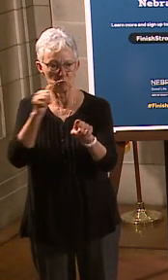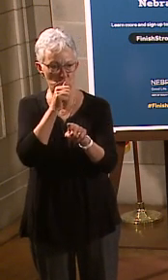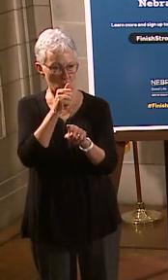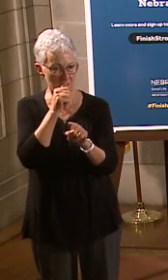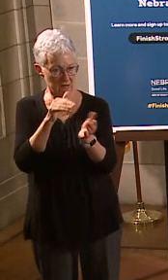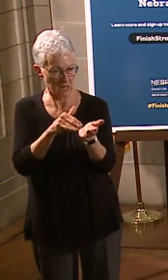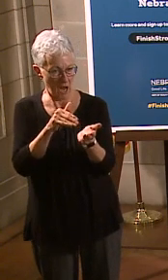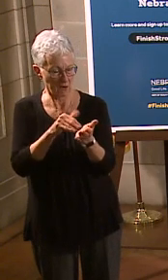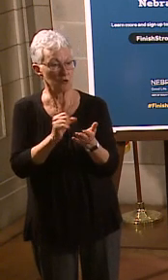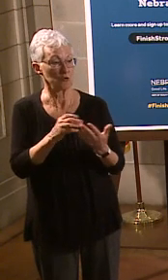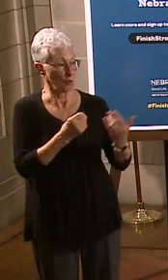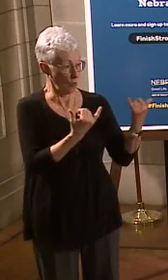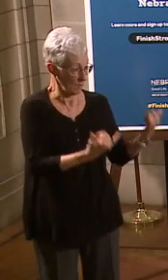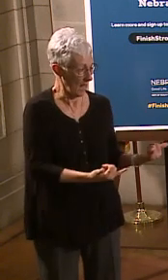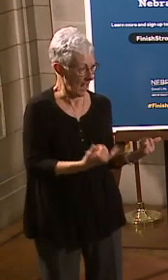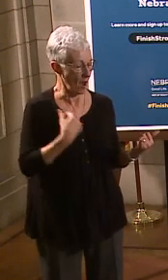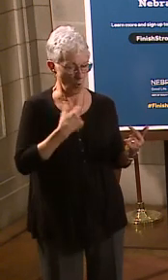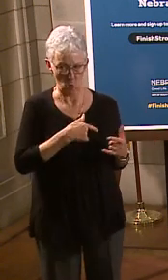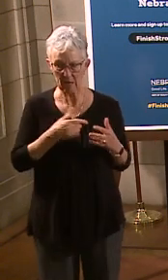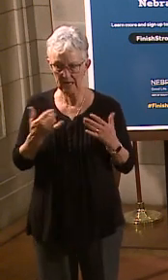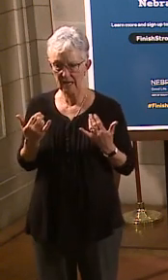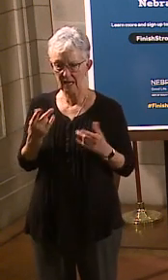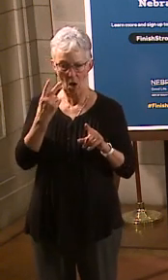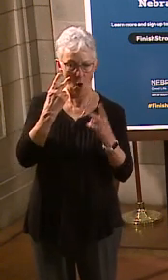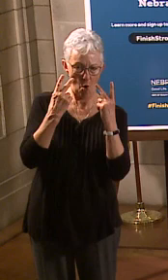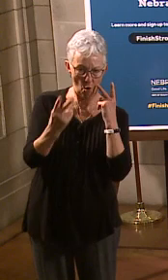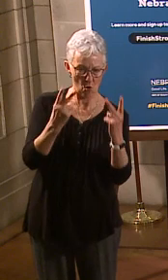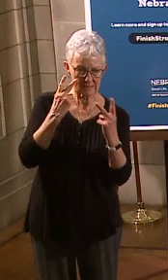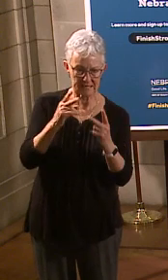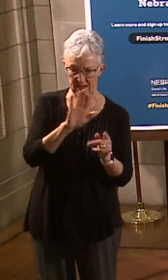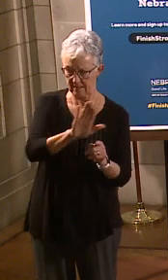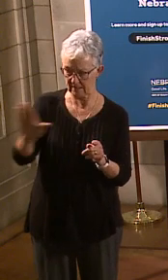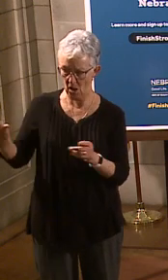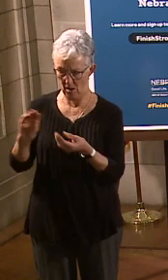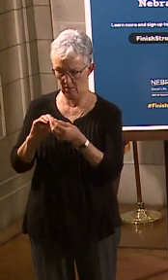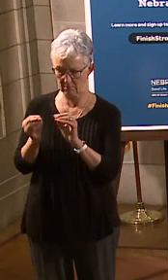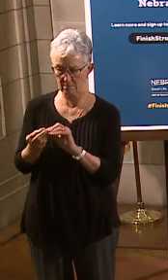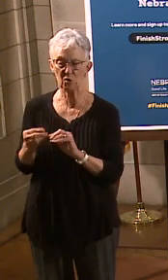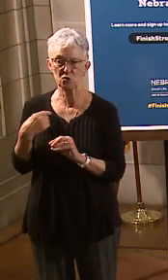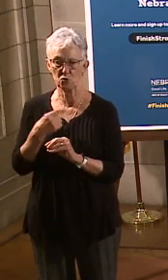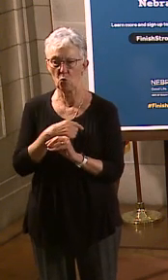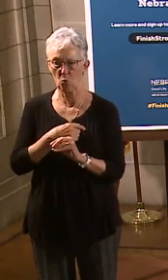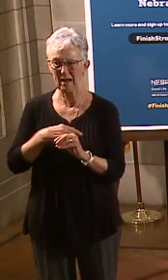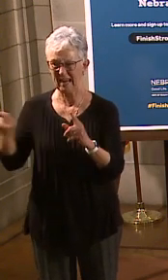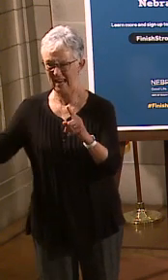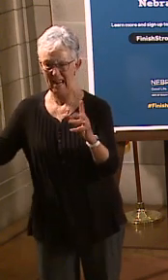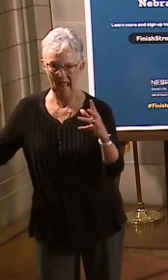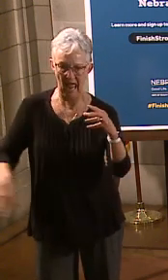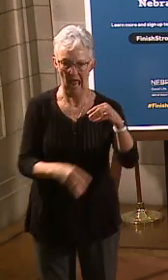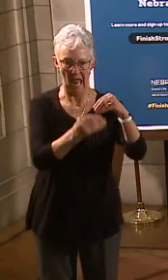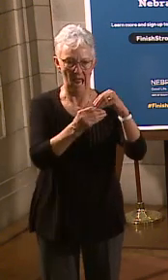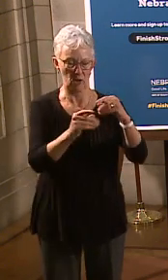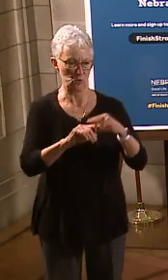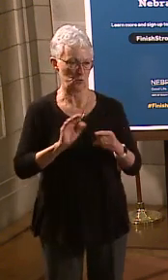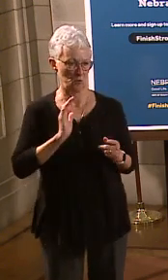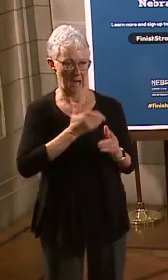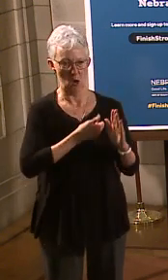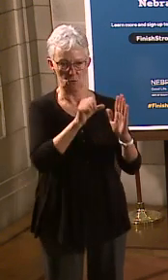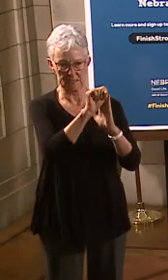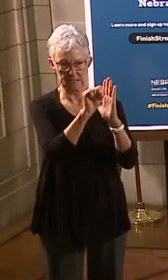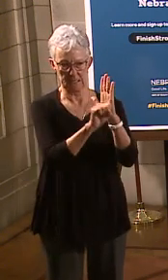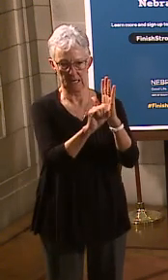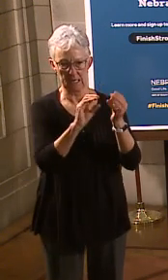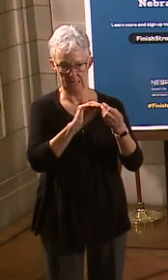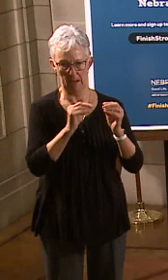codes and getting more of those data. So we're actually pulling that into our system, and so what you'll see is actually historically, or the historical data will also